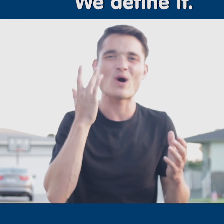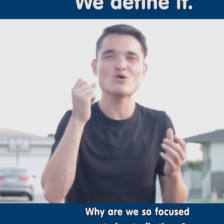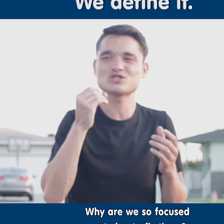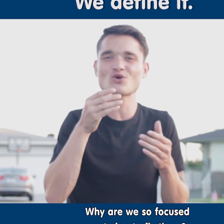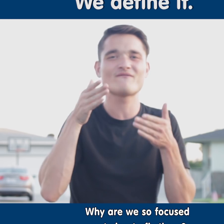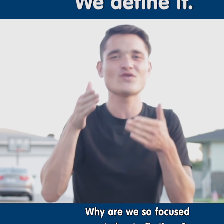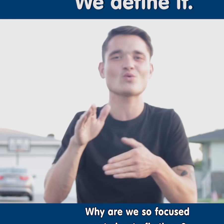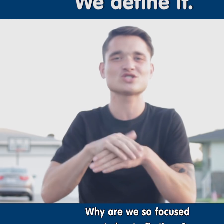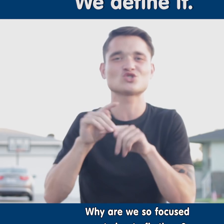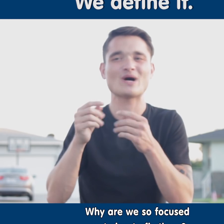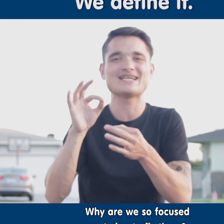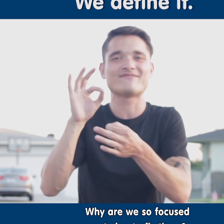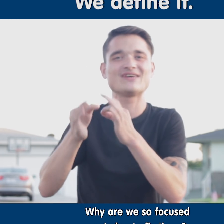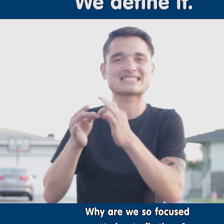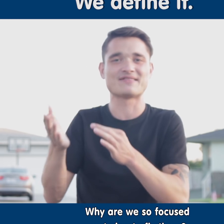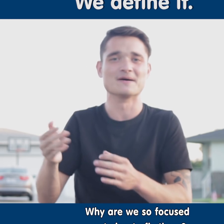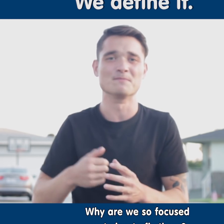Why are we so focused on trying to fix them?